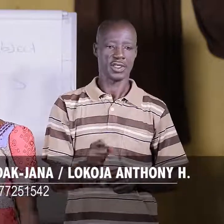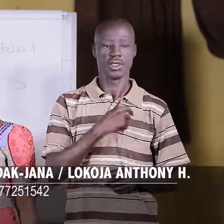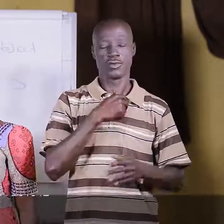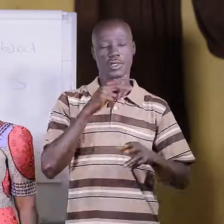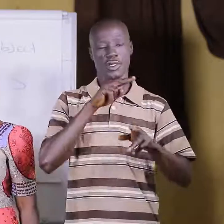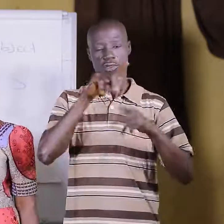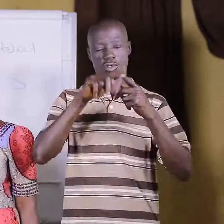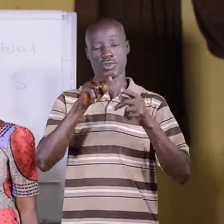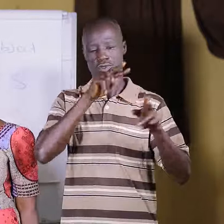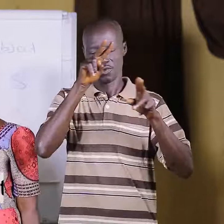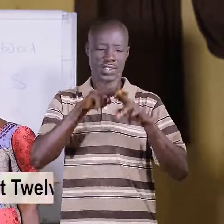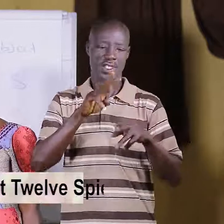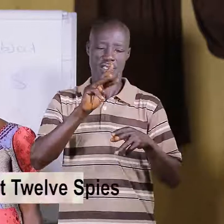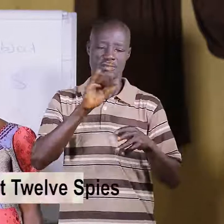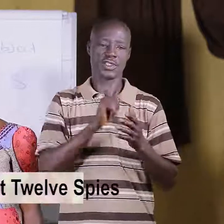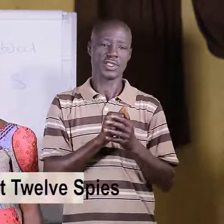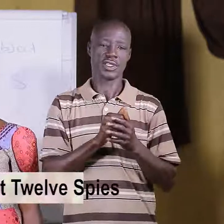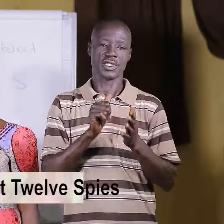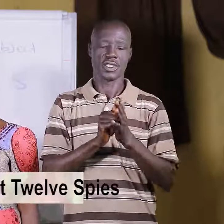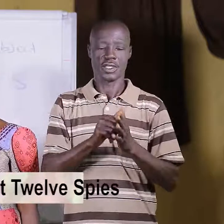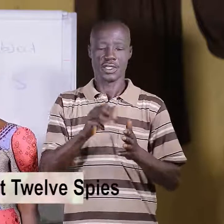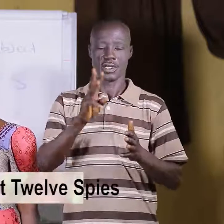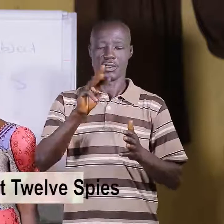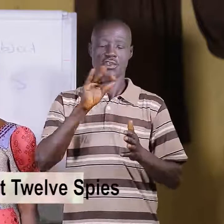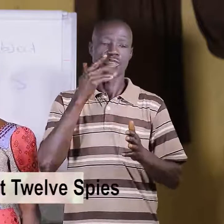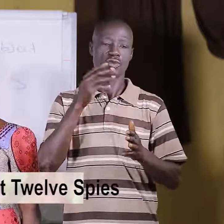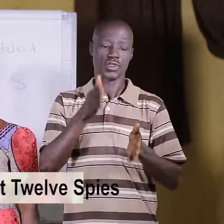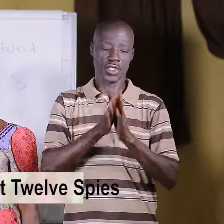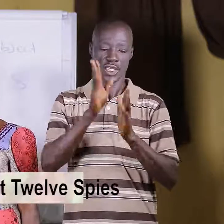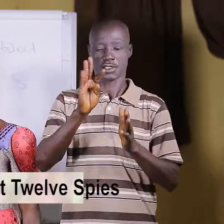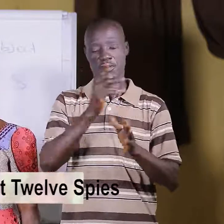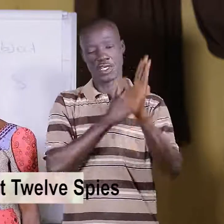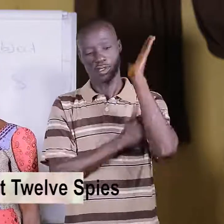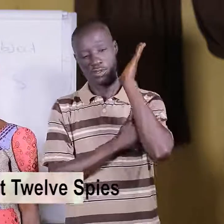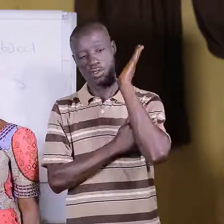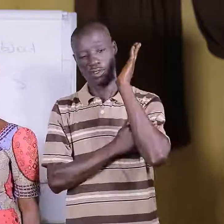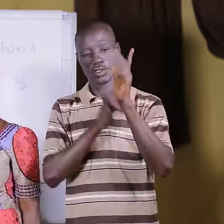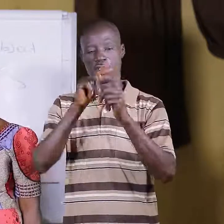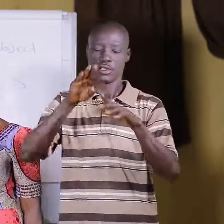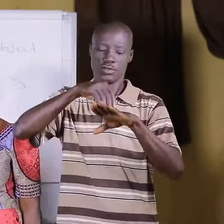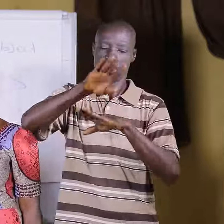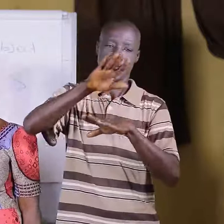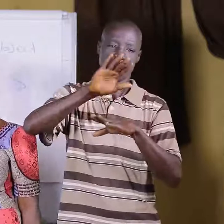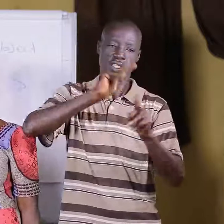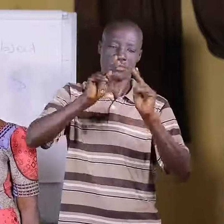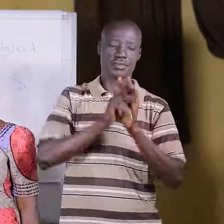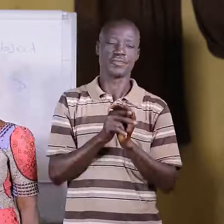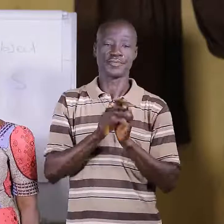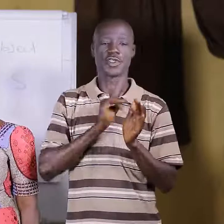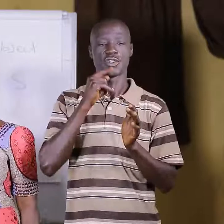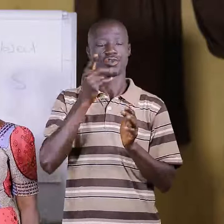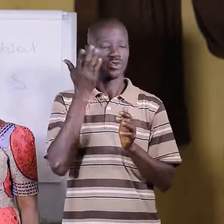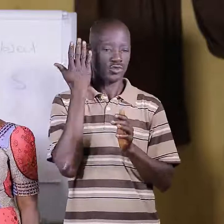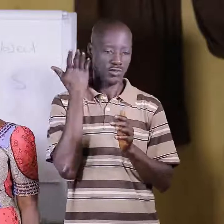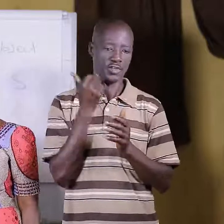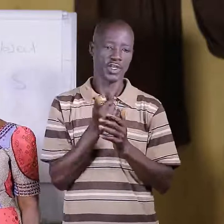to see that Moses was directed by God to send these spies. I told us earlier on